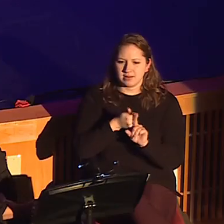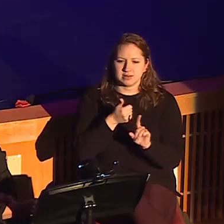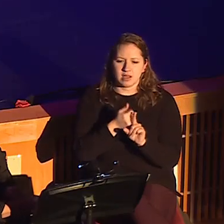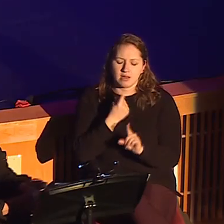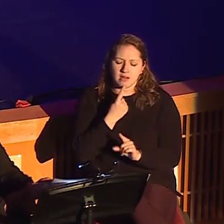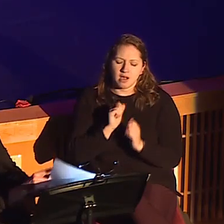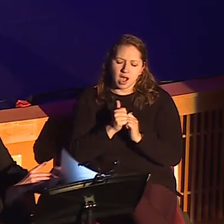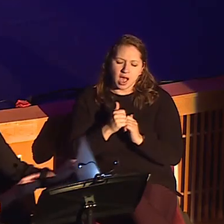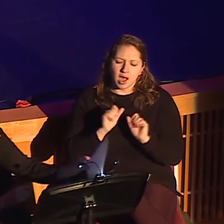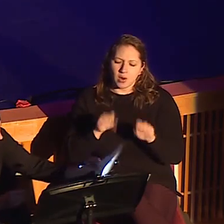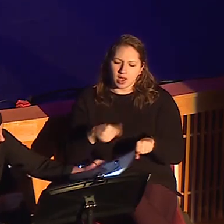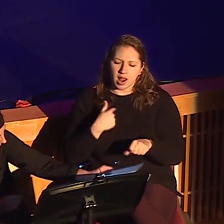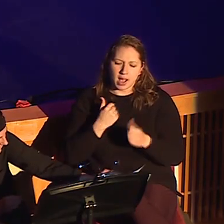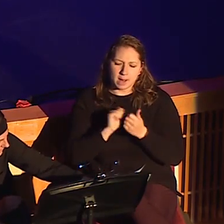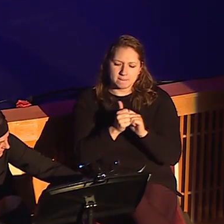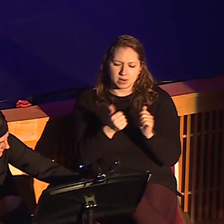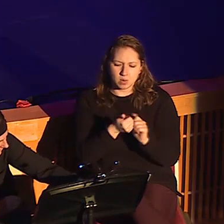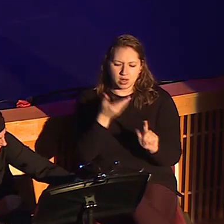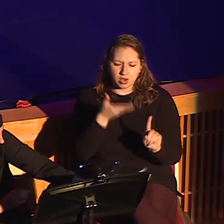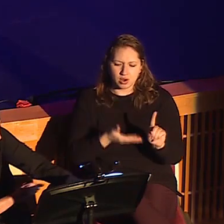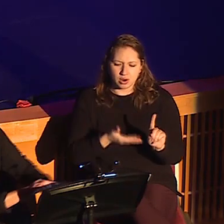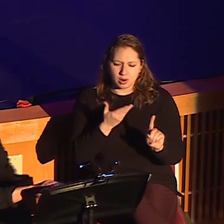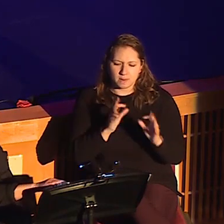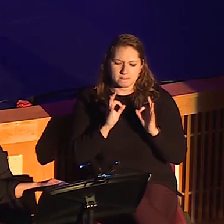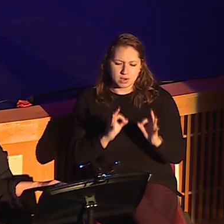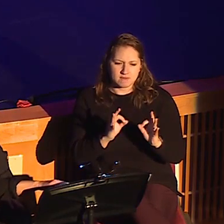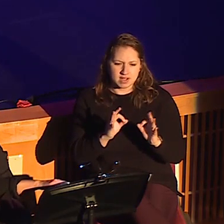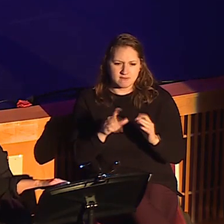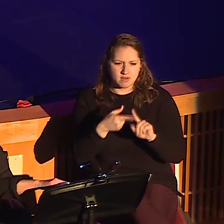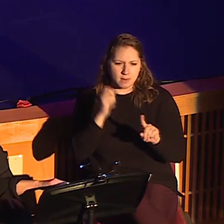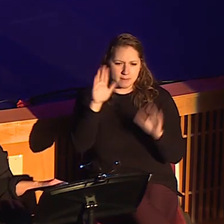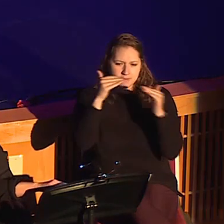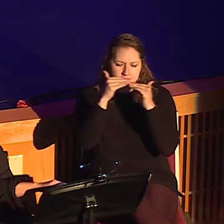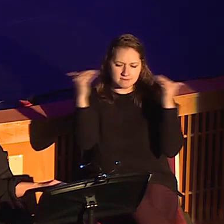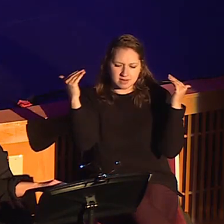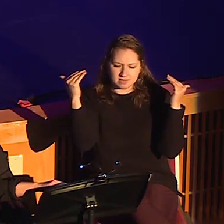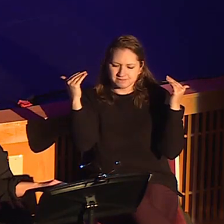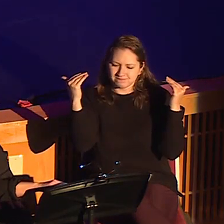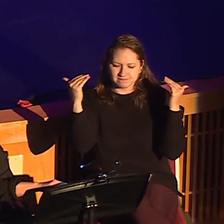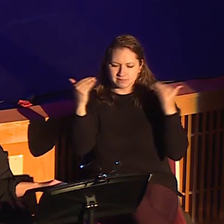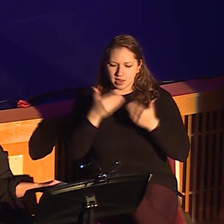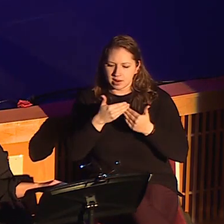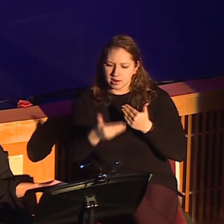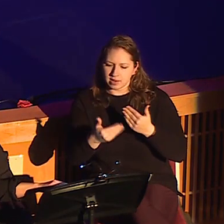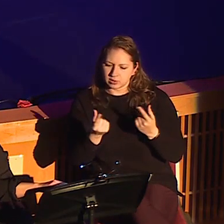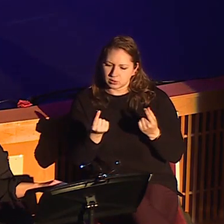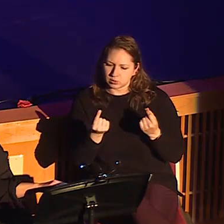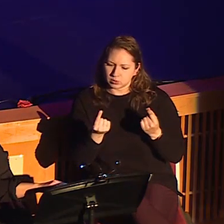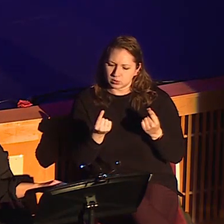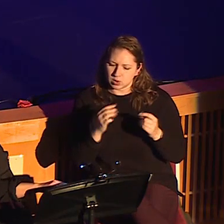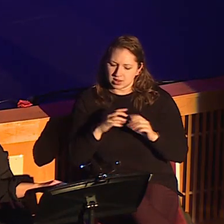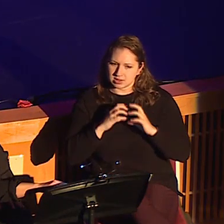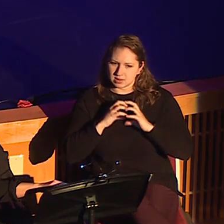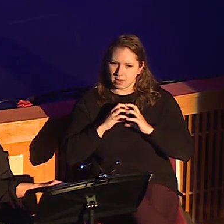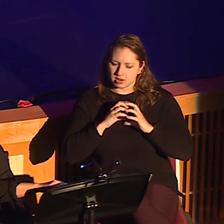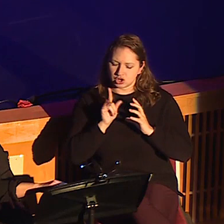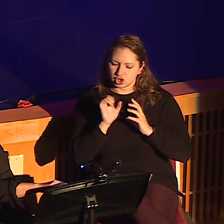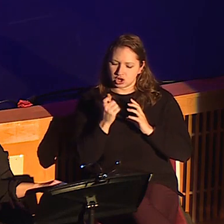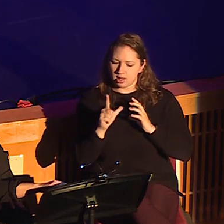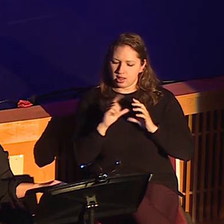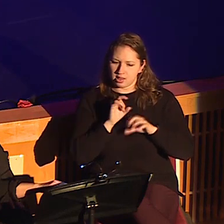The tradition started more than 5 years ago when a family in the community wanted their daughter, who is deaf, to enjoy the full